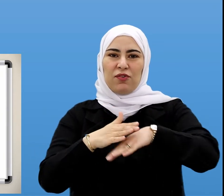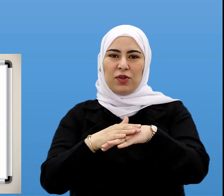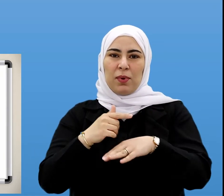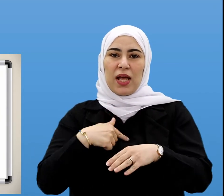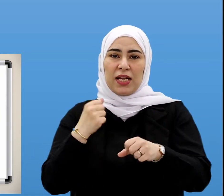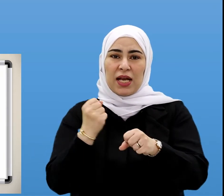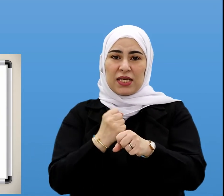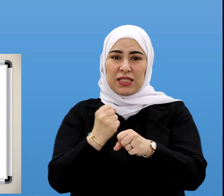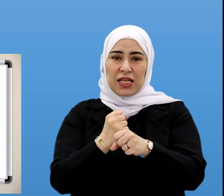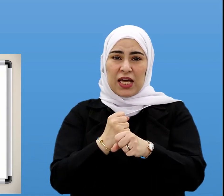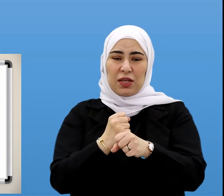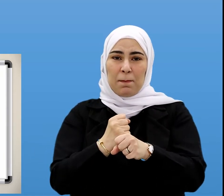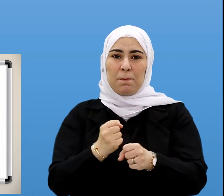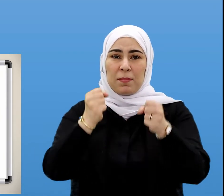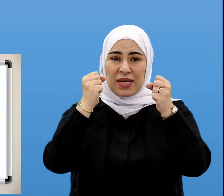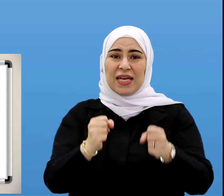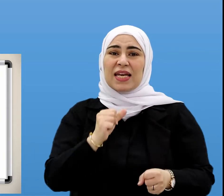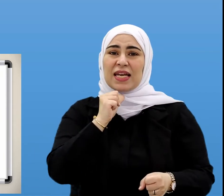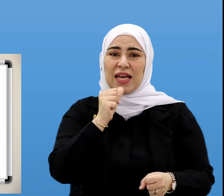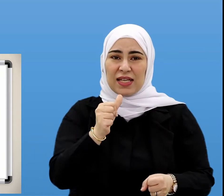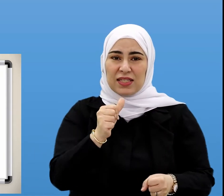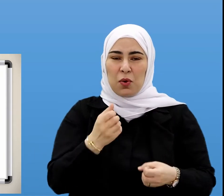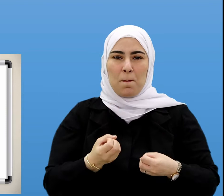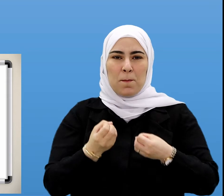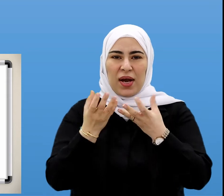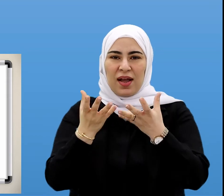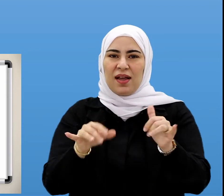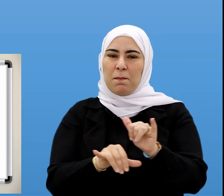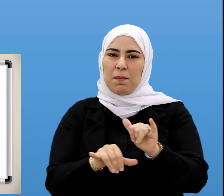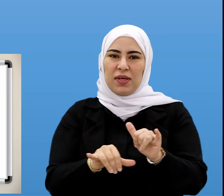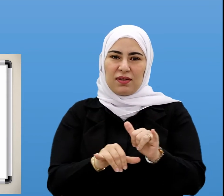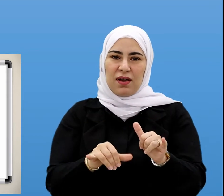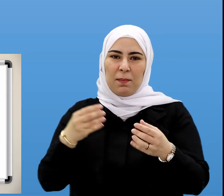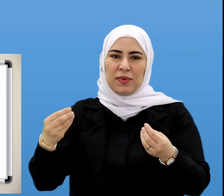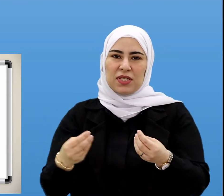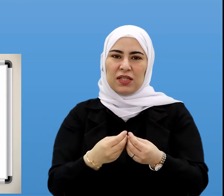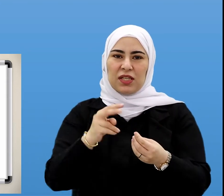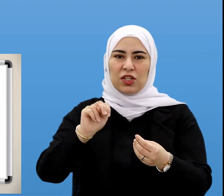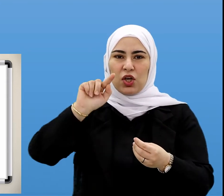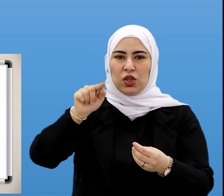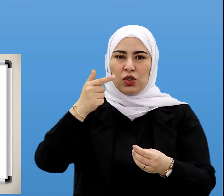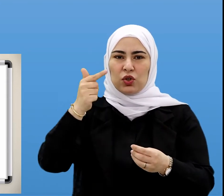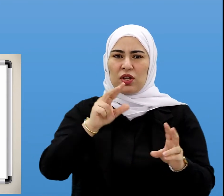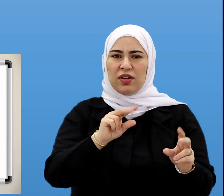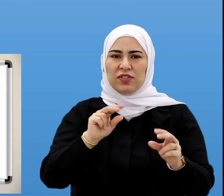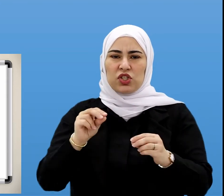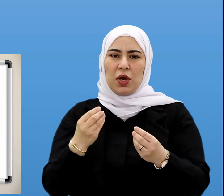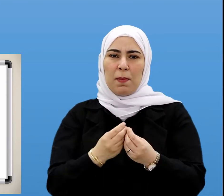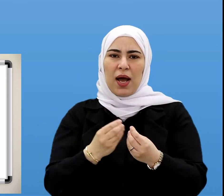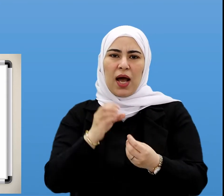are expressing the inability. And the same thing apply for could and couldn't. We use can